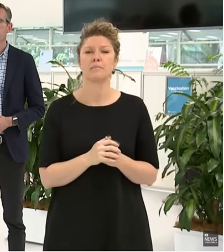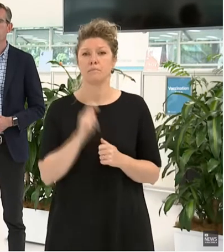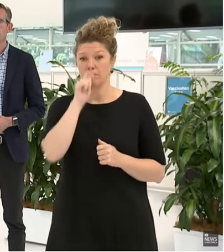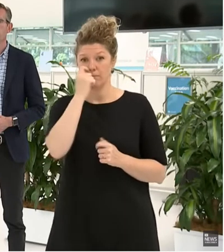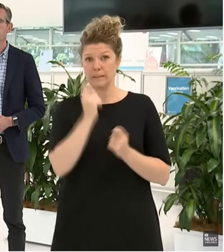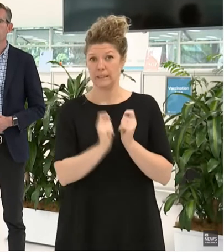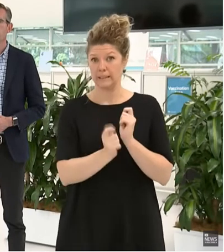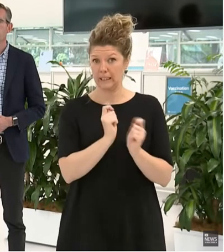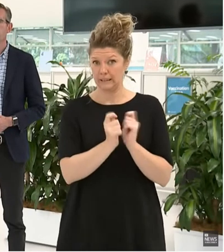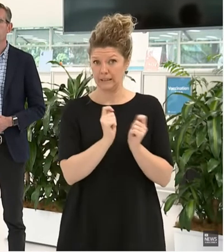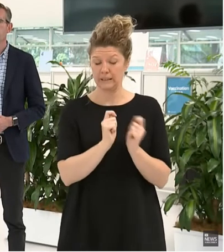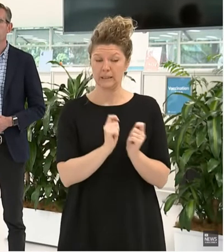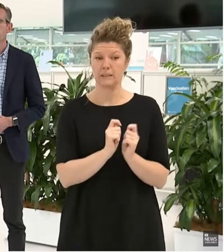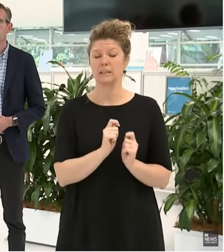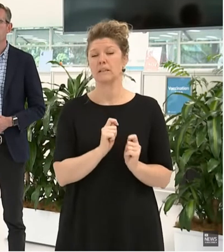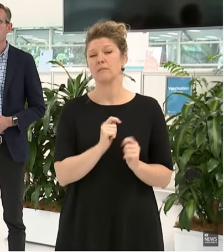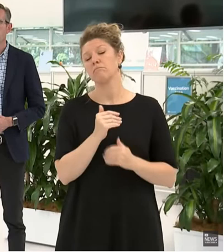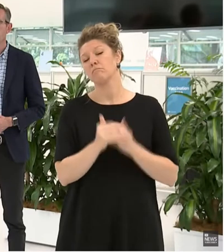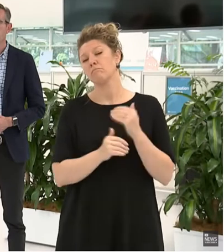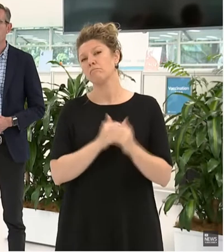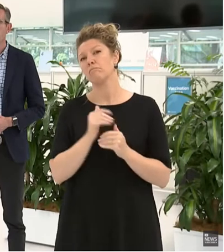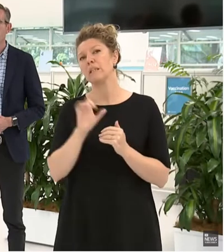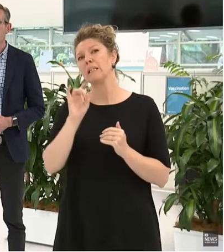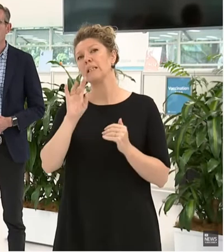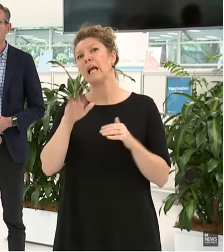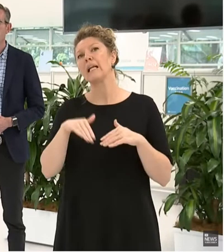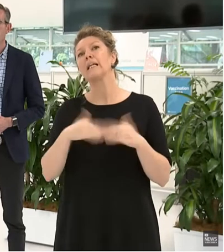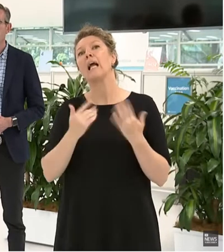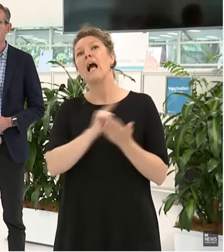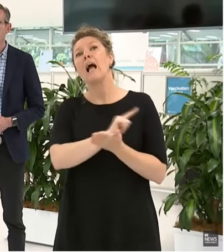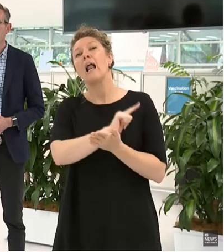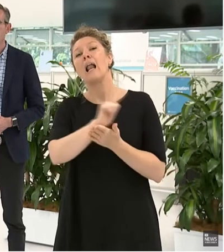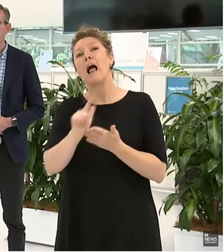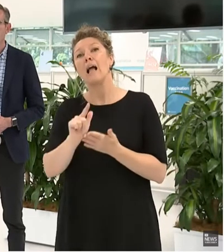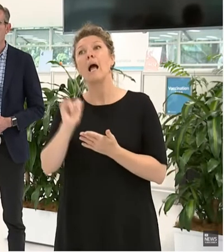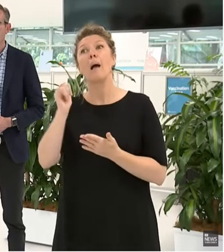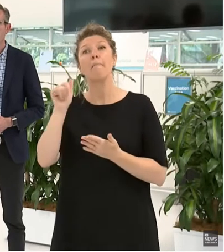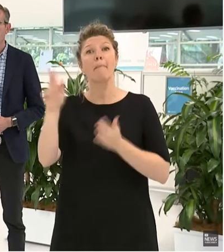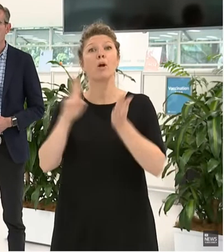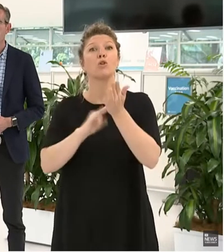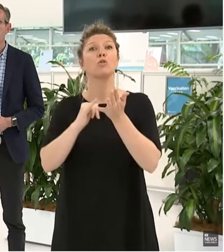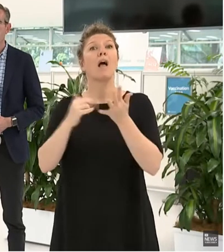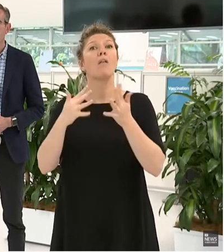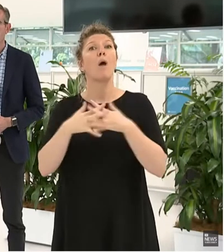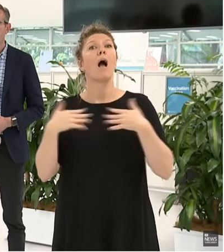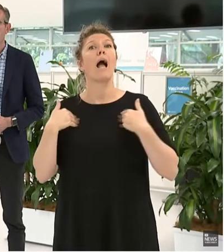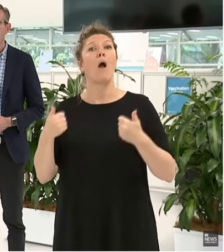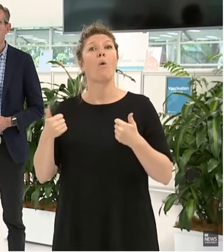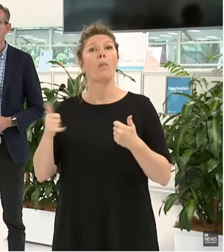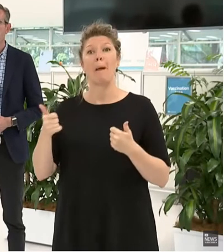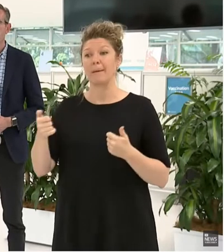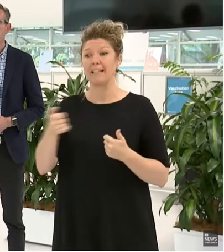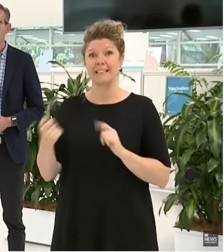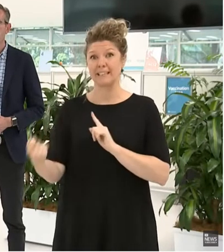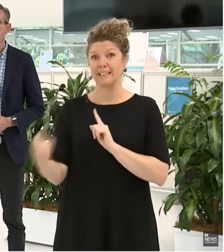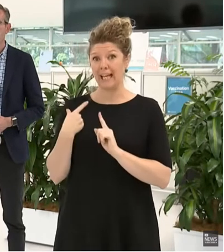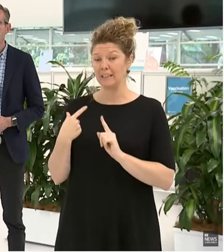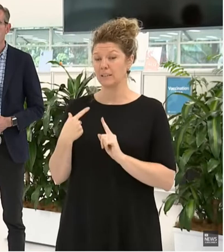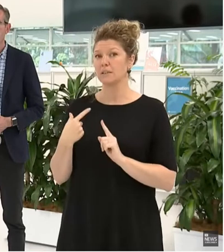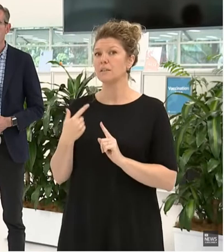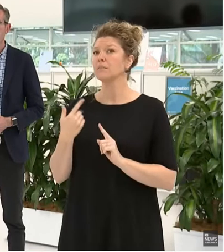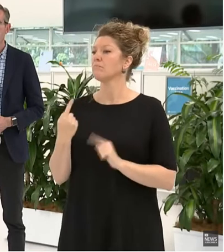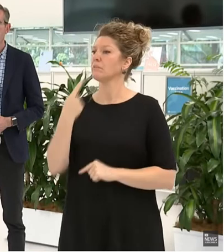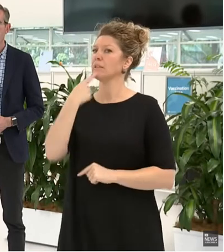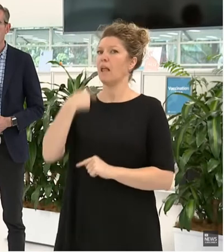test, you may get advice from New South Wales Health by way of a text, giving you